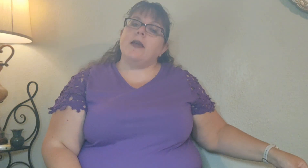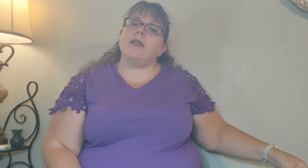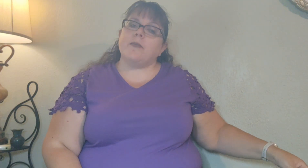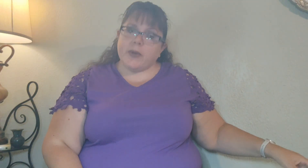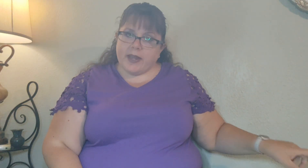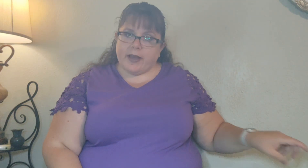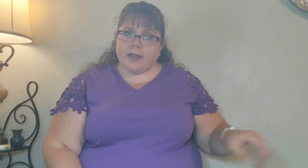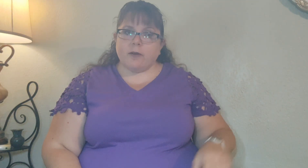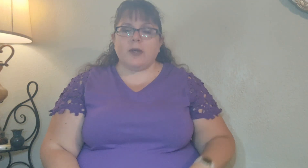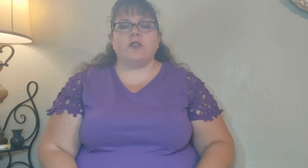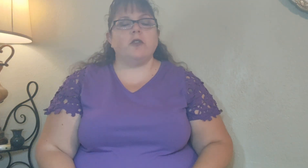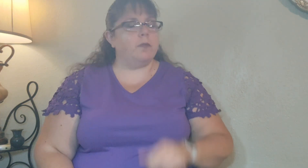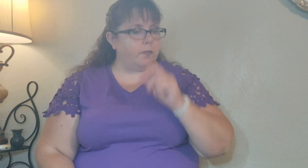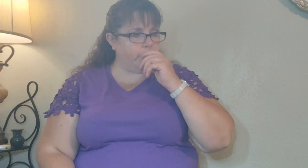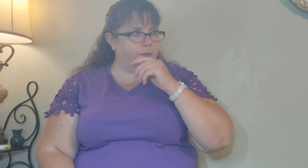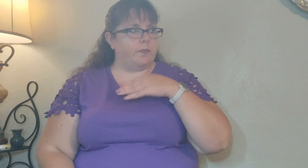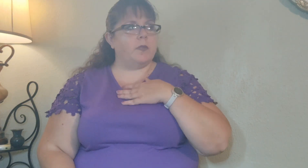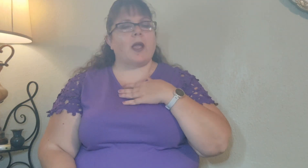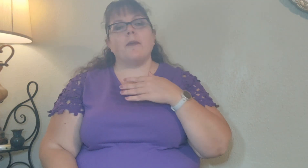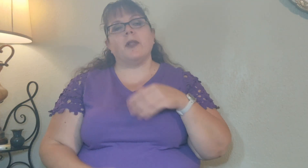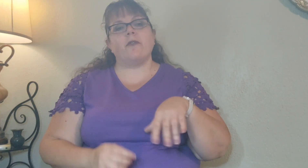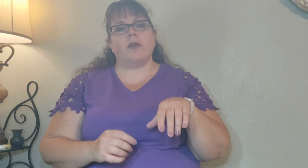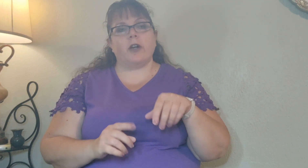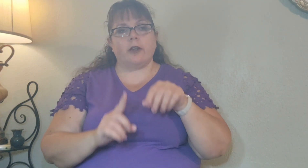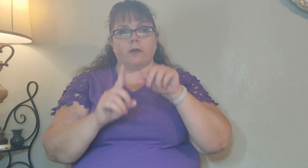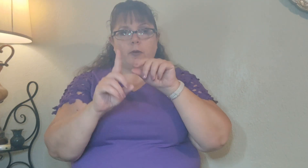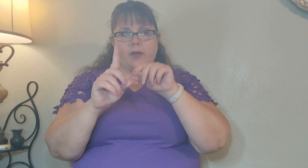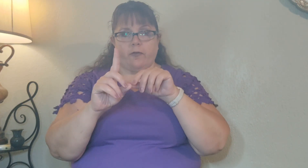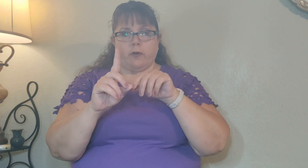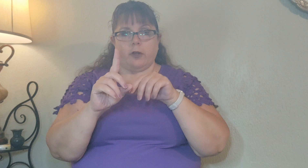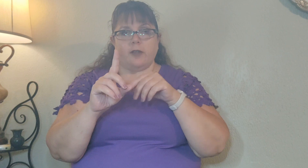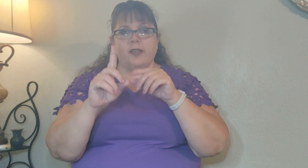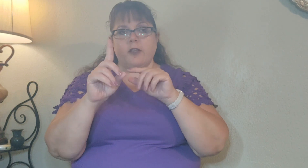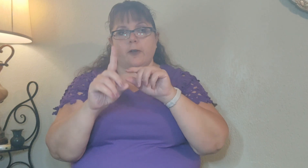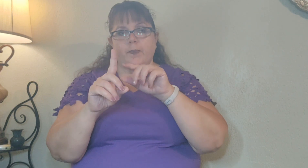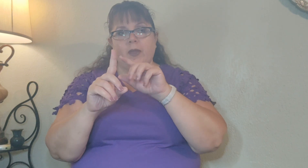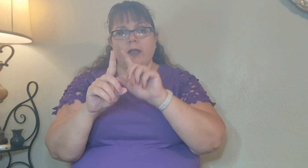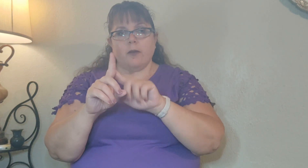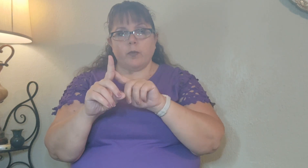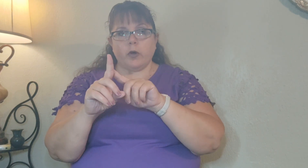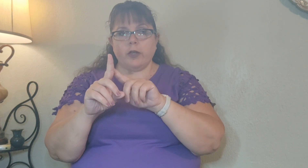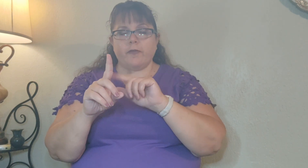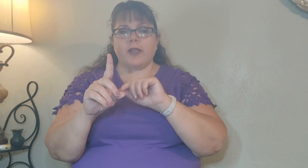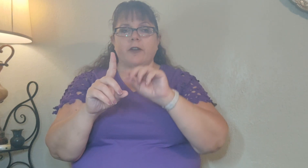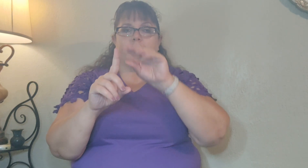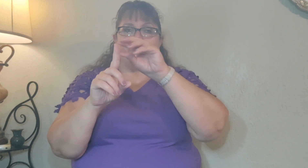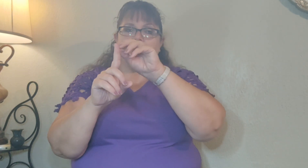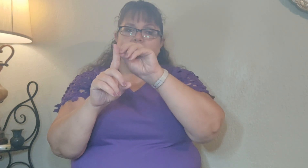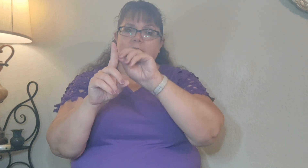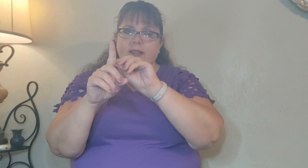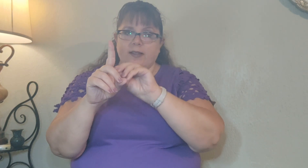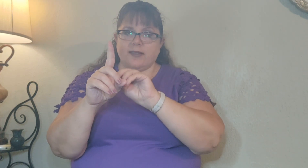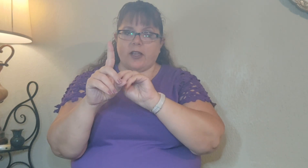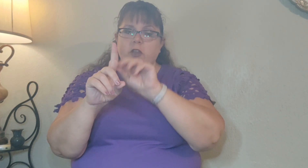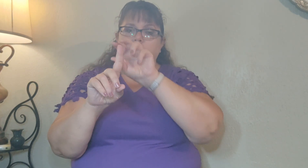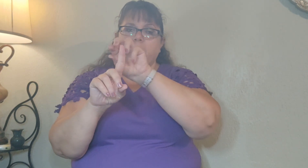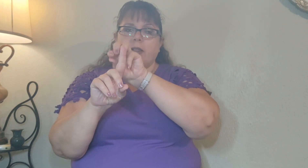And then banana, which I believe we've gone over before. You take your pointer finger and then it's like you're